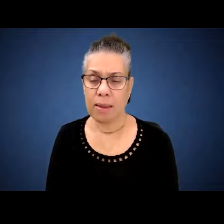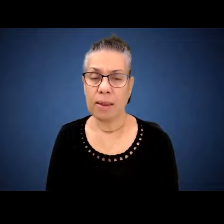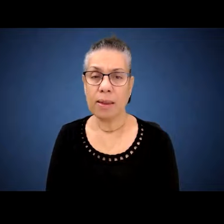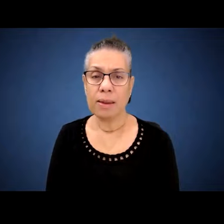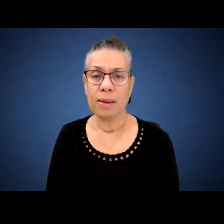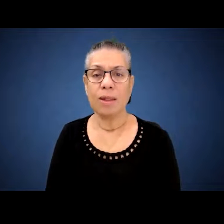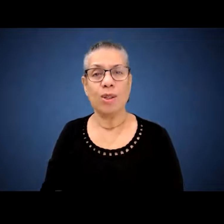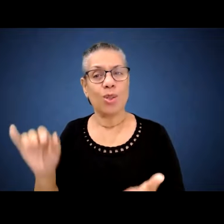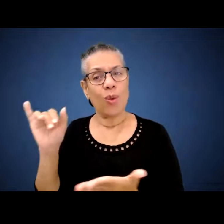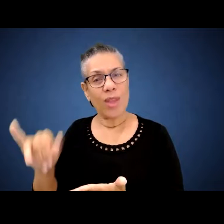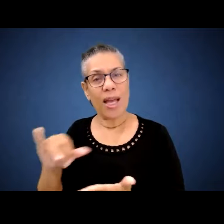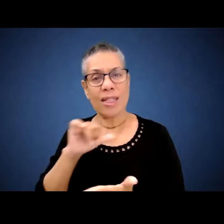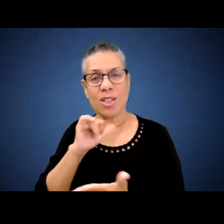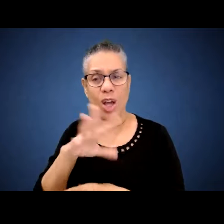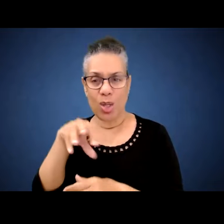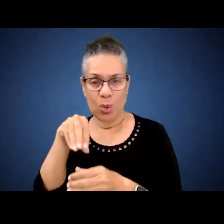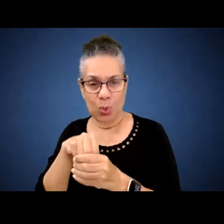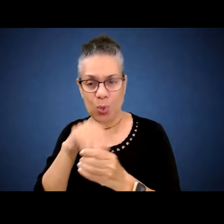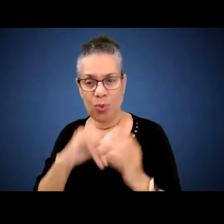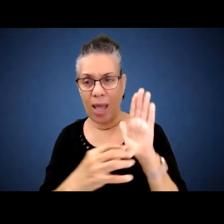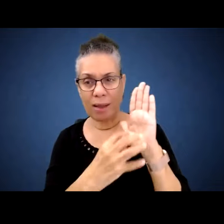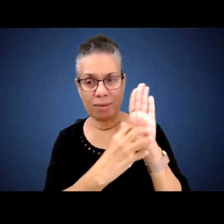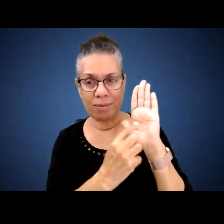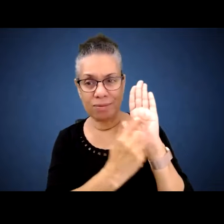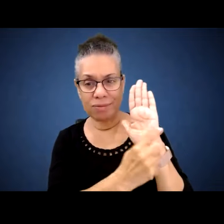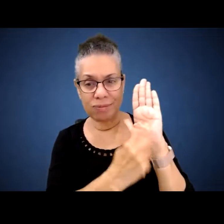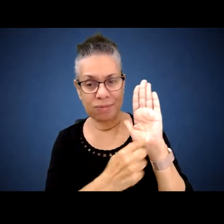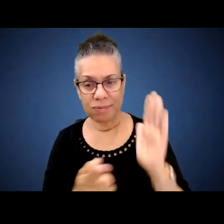So that wouldn't quite encompass that.